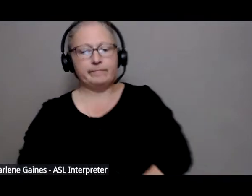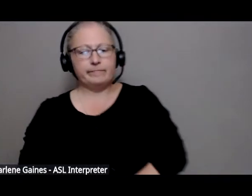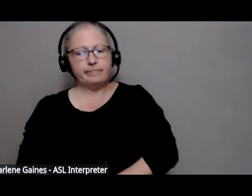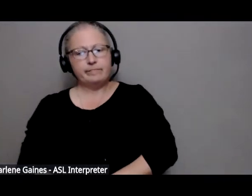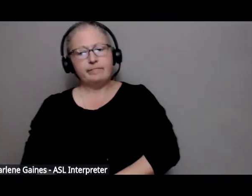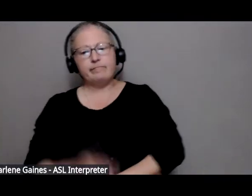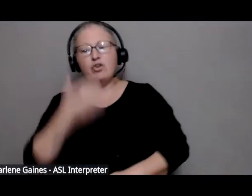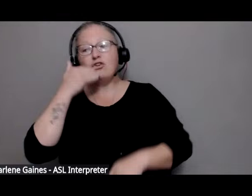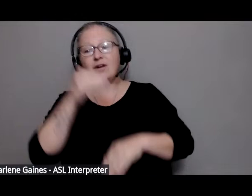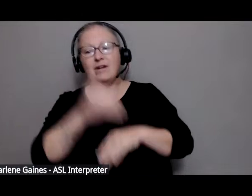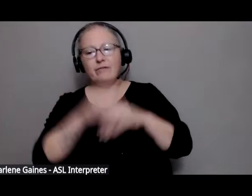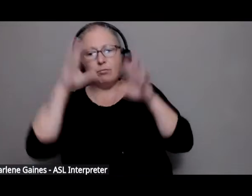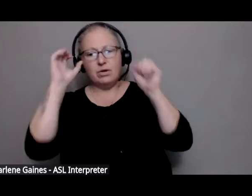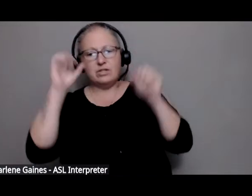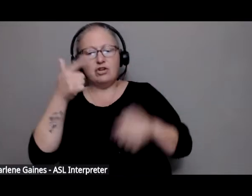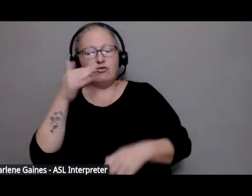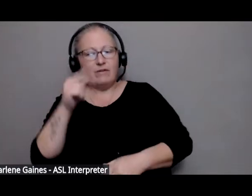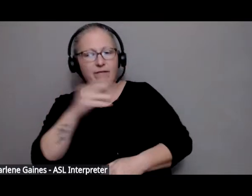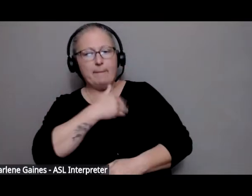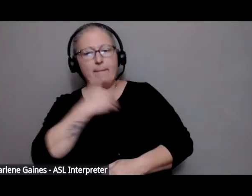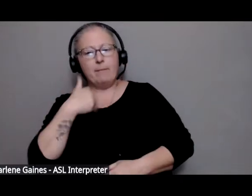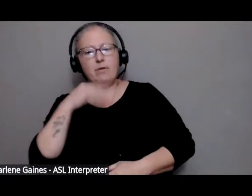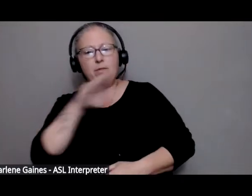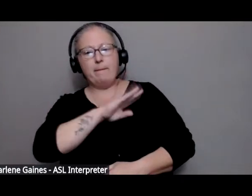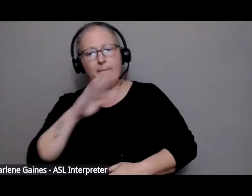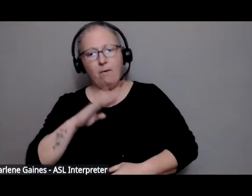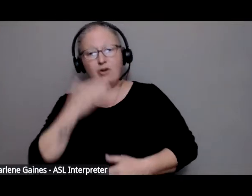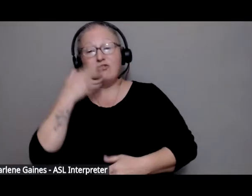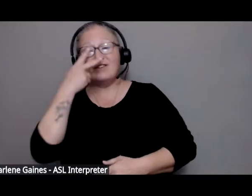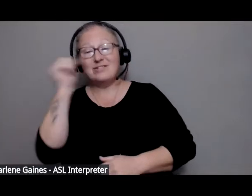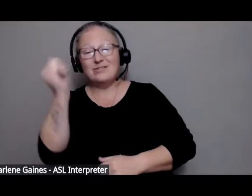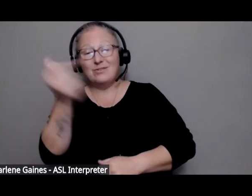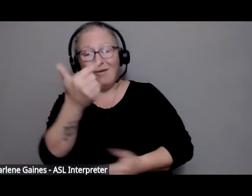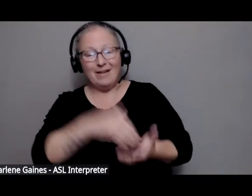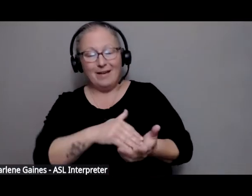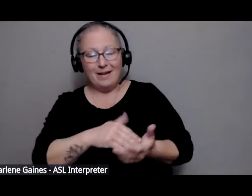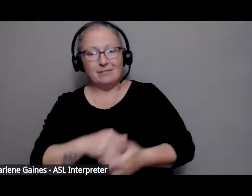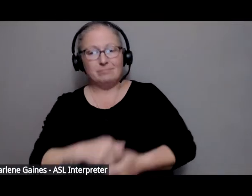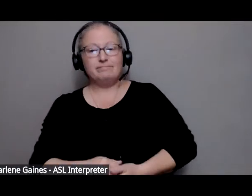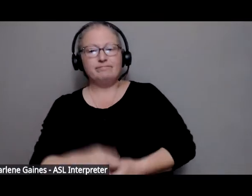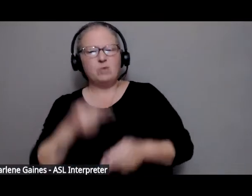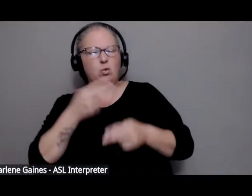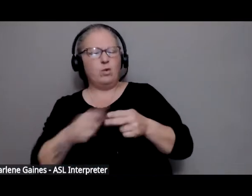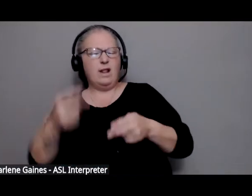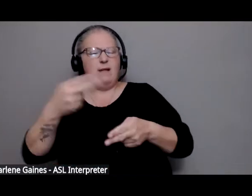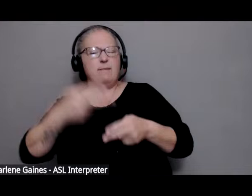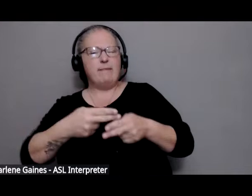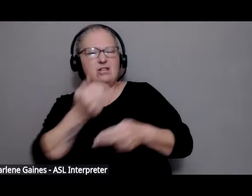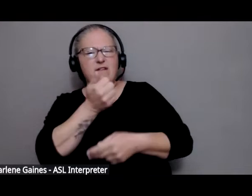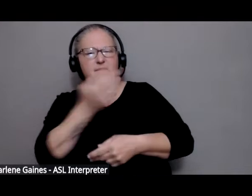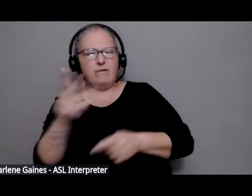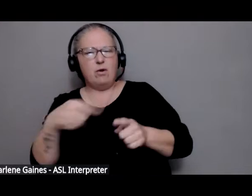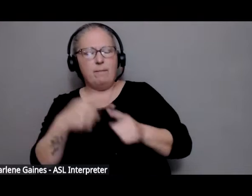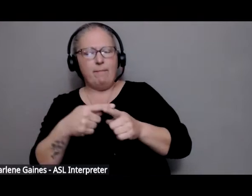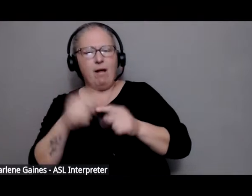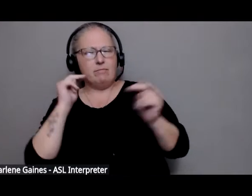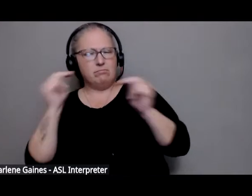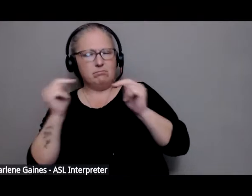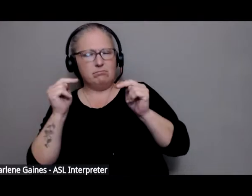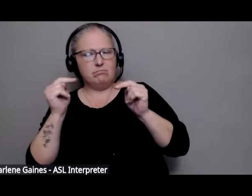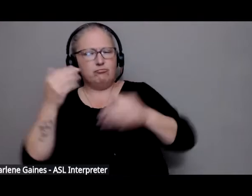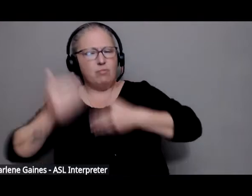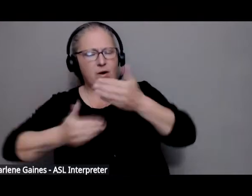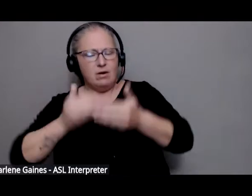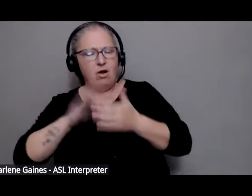Good evening, President Griffin and members of the board. It's good to see you all again. I'll quickly mention a few things about the collective bargaining process. On